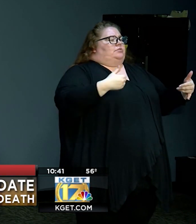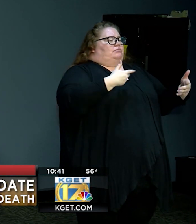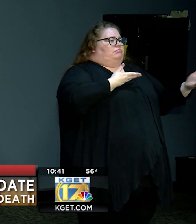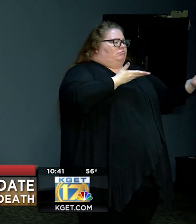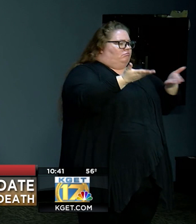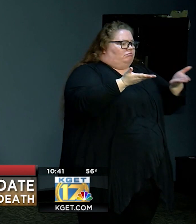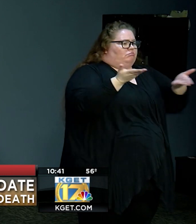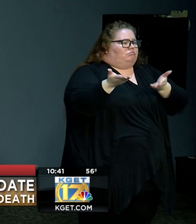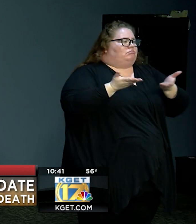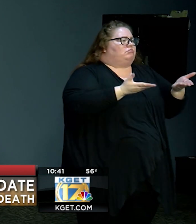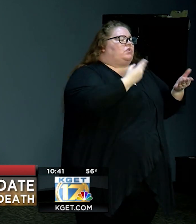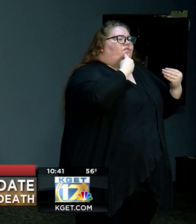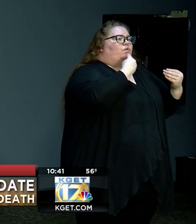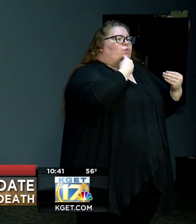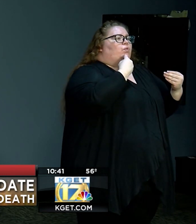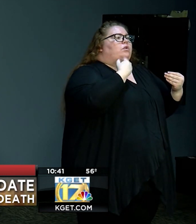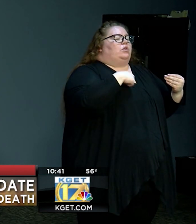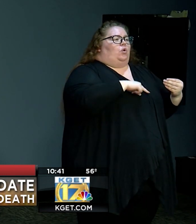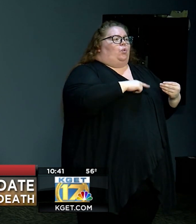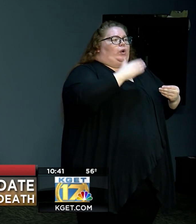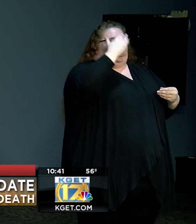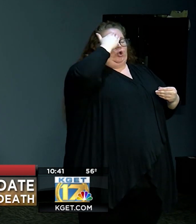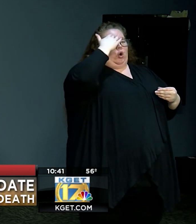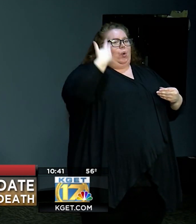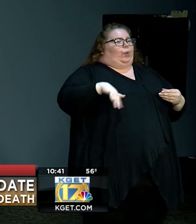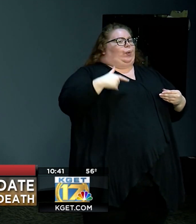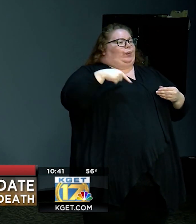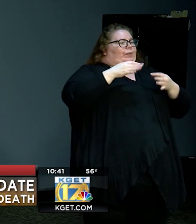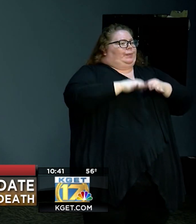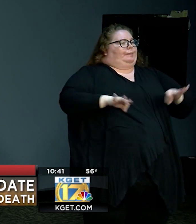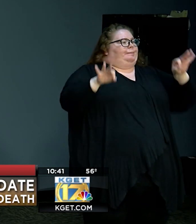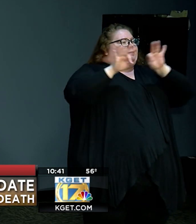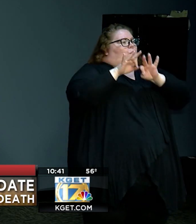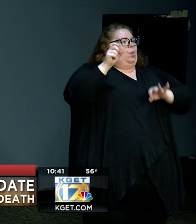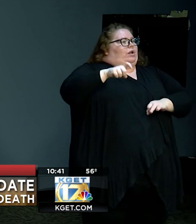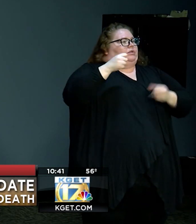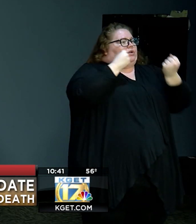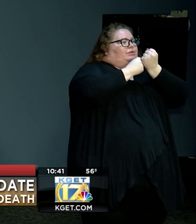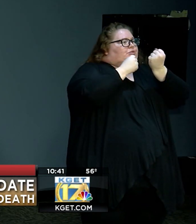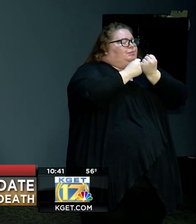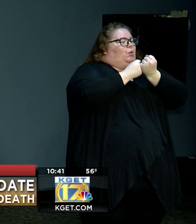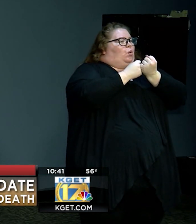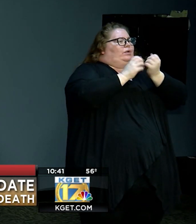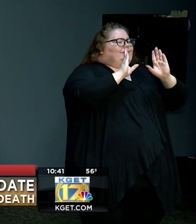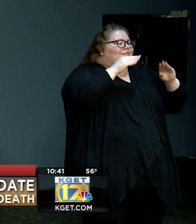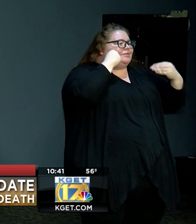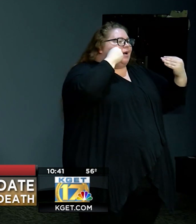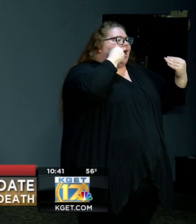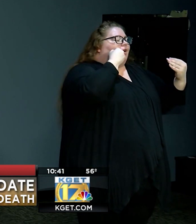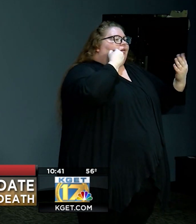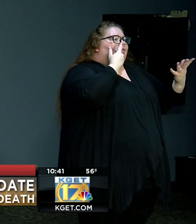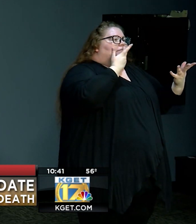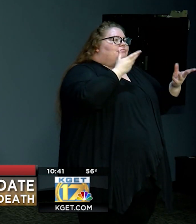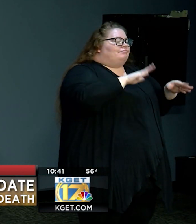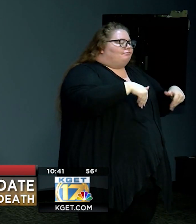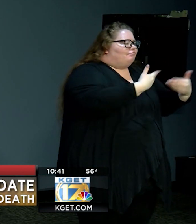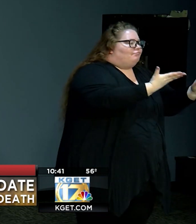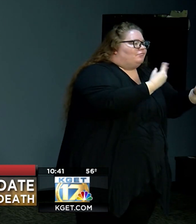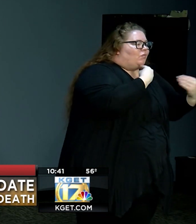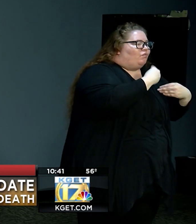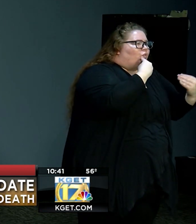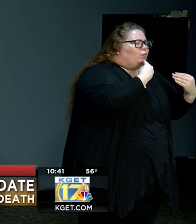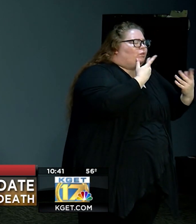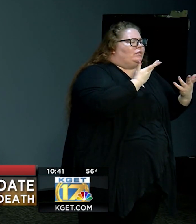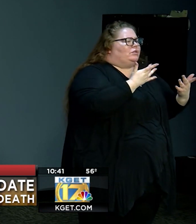that we're bringing absolutely necessary support, a smile, a welcome, and the